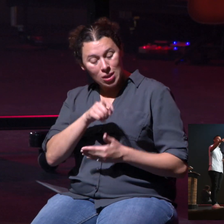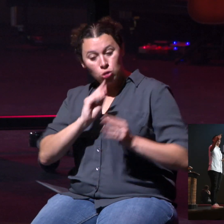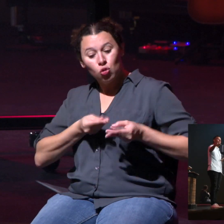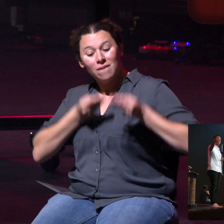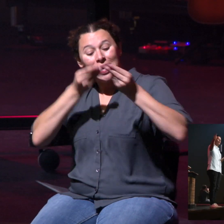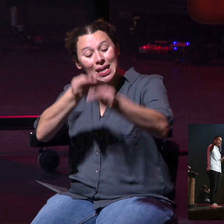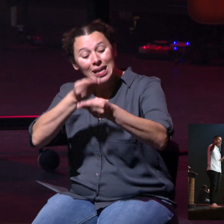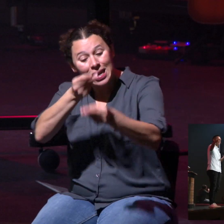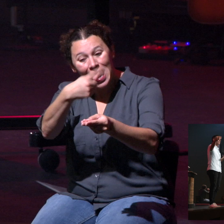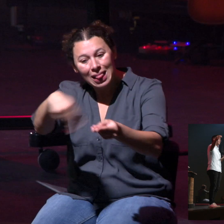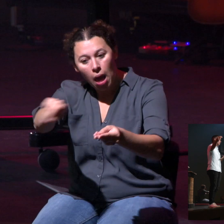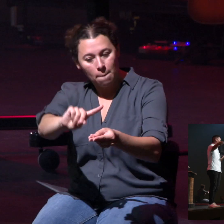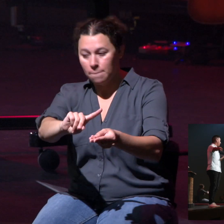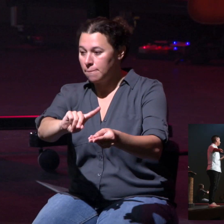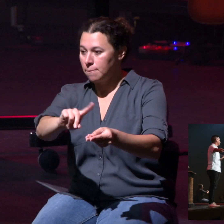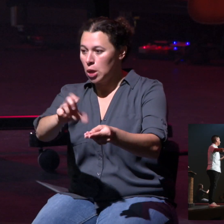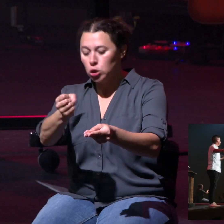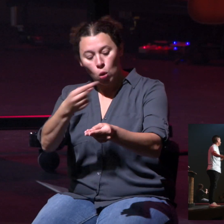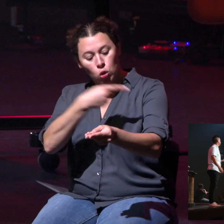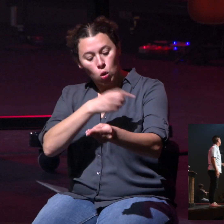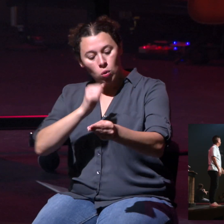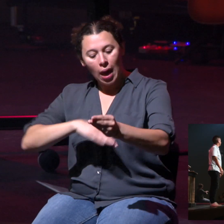that you can be filled as well.